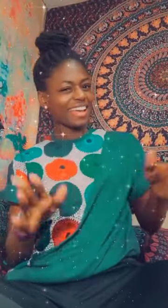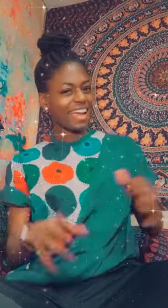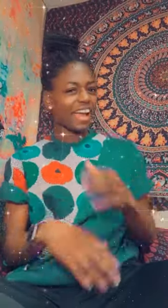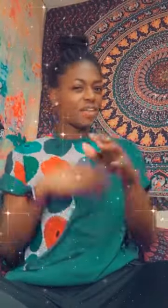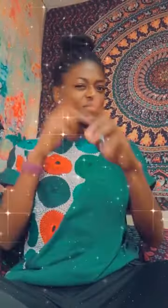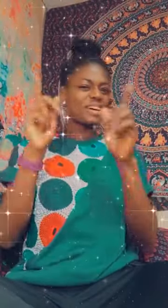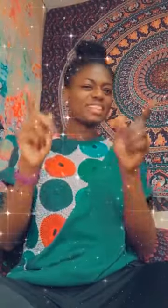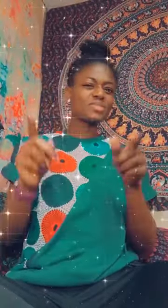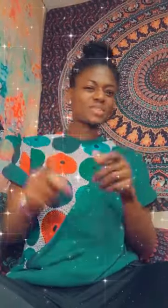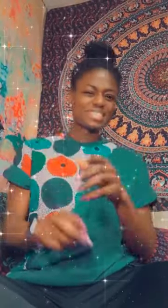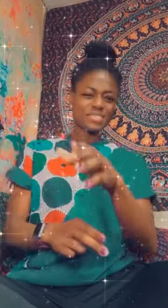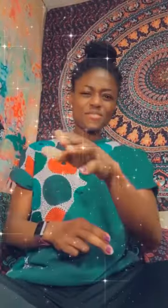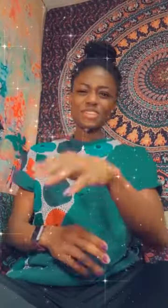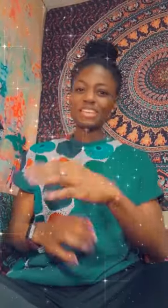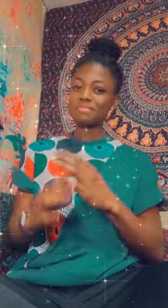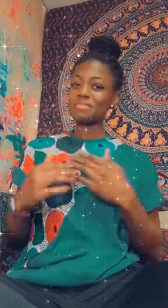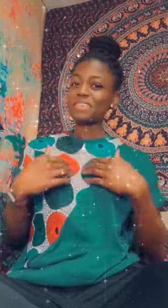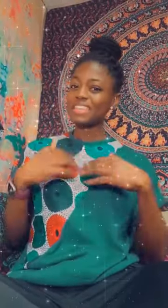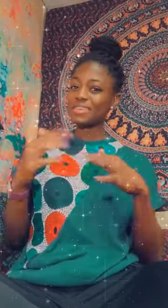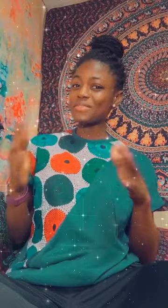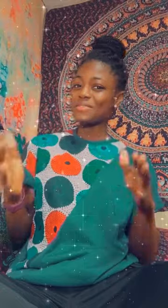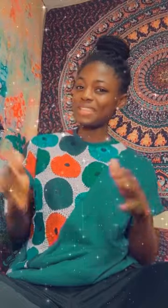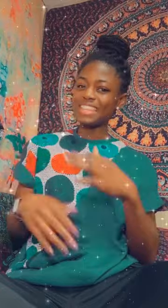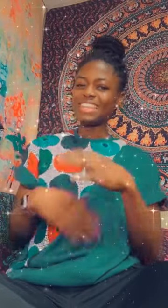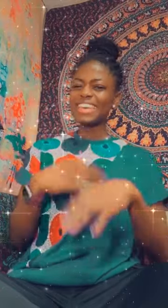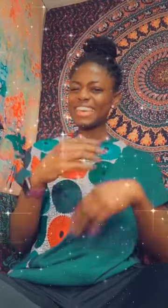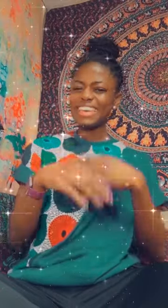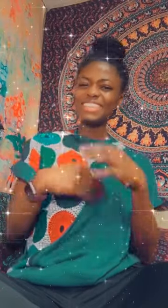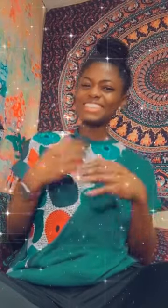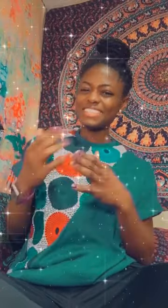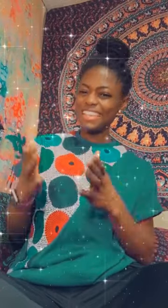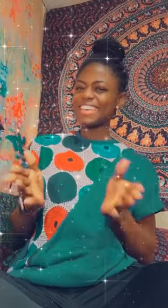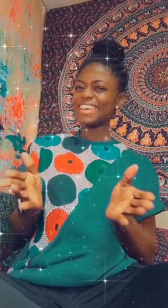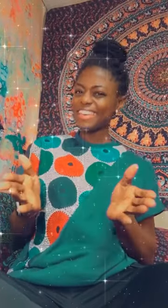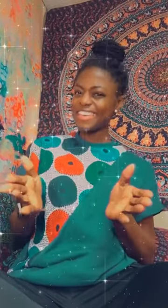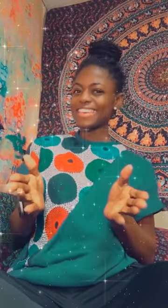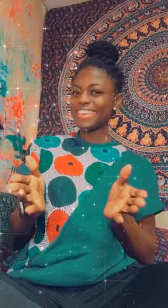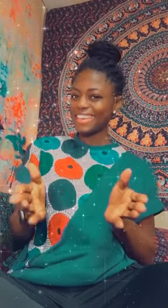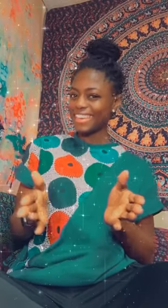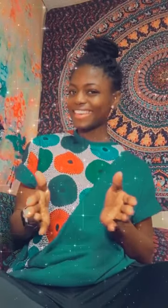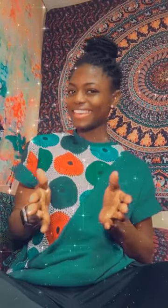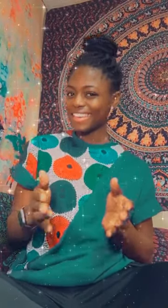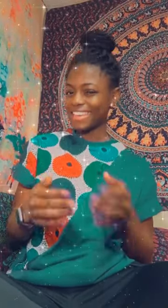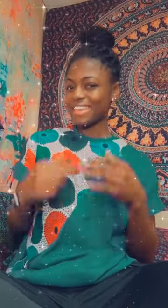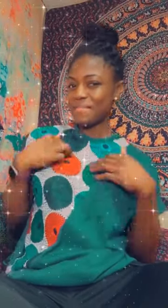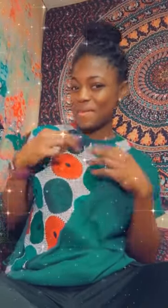Ah, and we got us for you, when I go with you. Like an asage, my